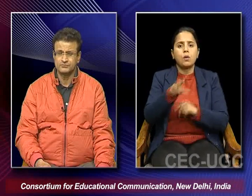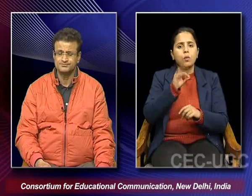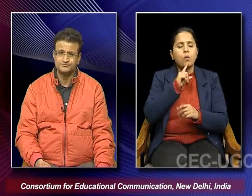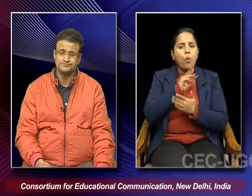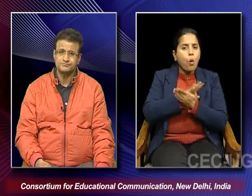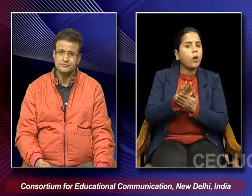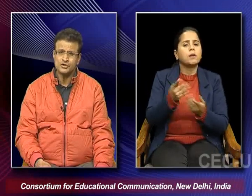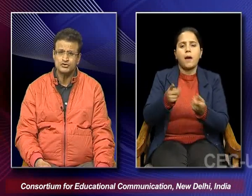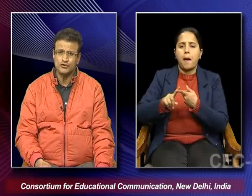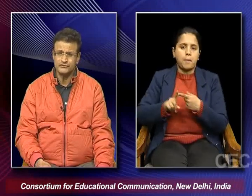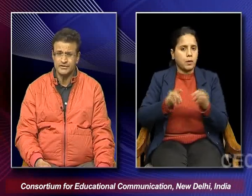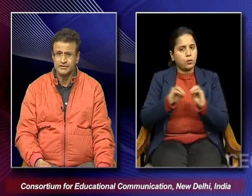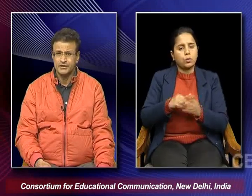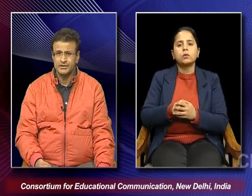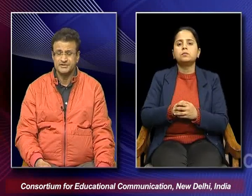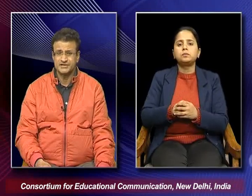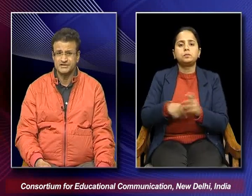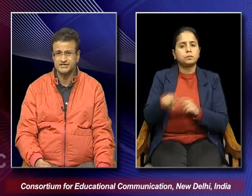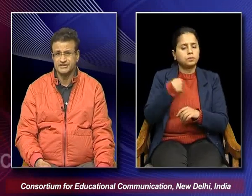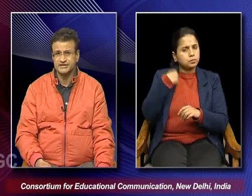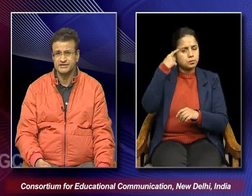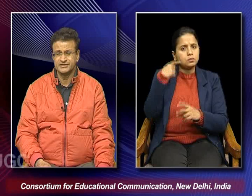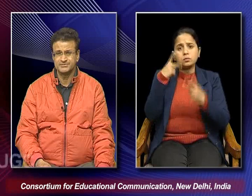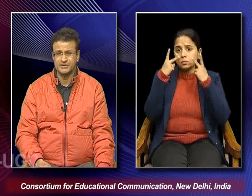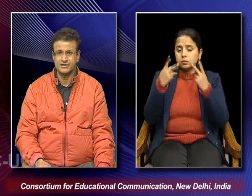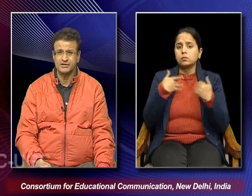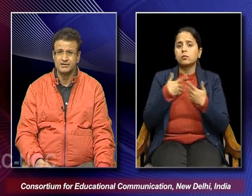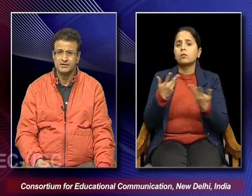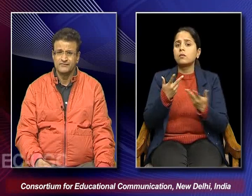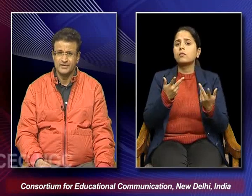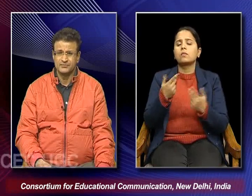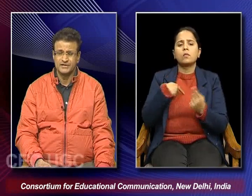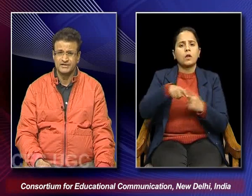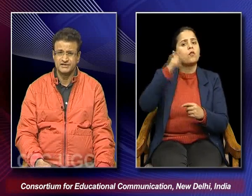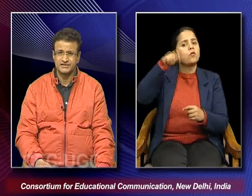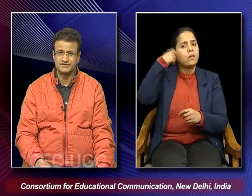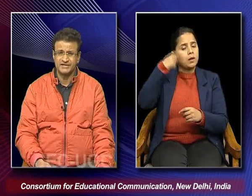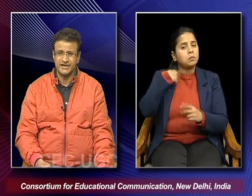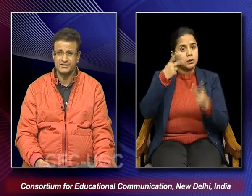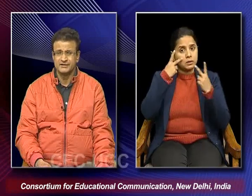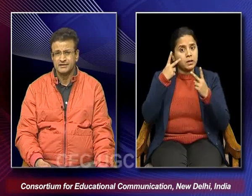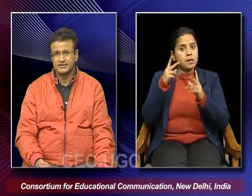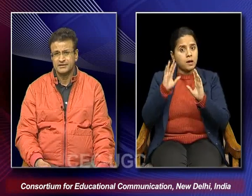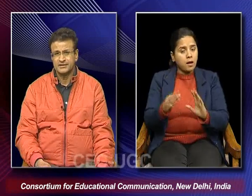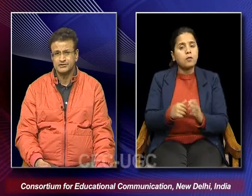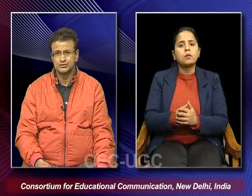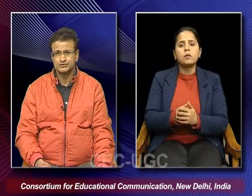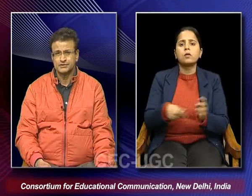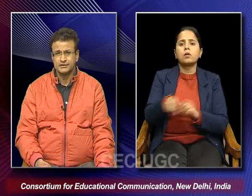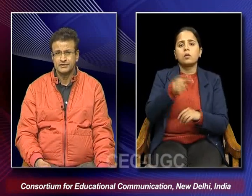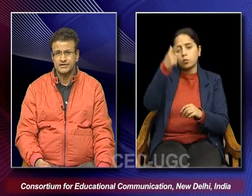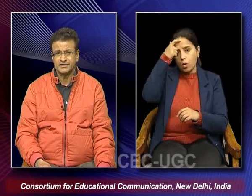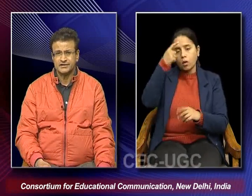form. So what we basically see in this particular film is that the